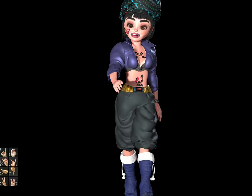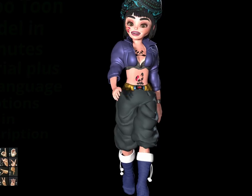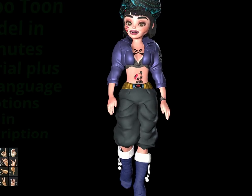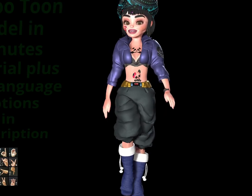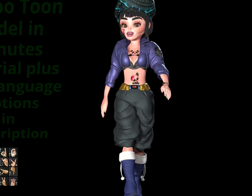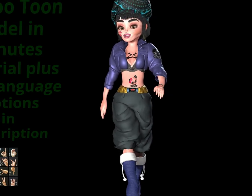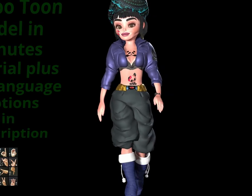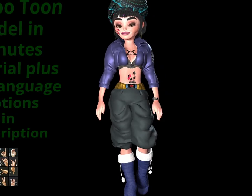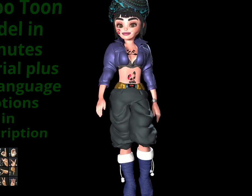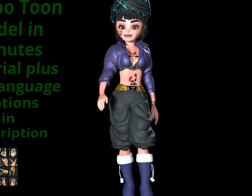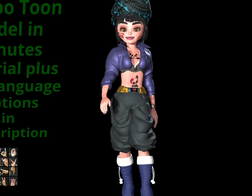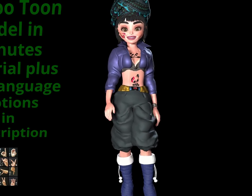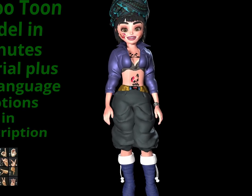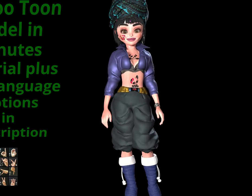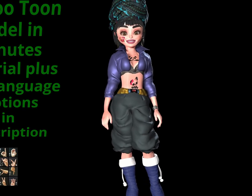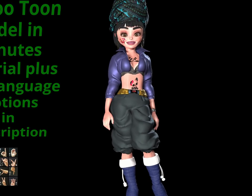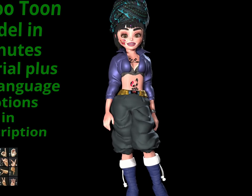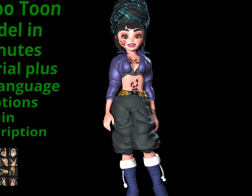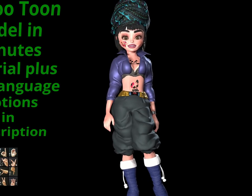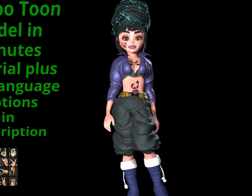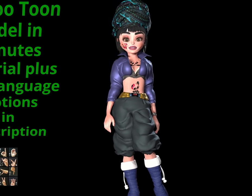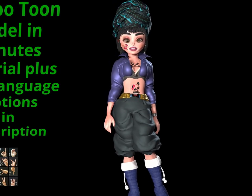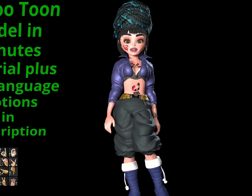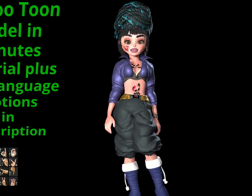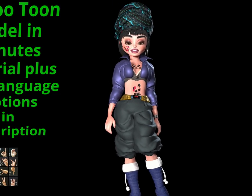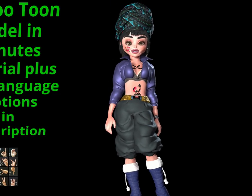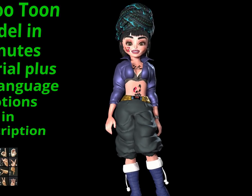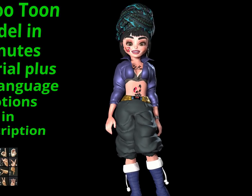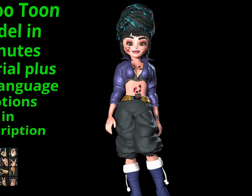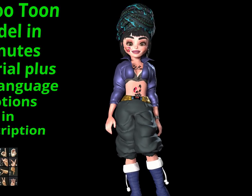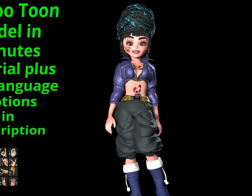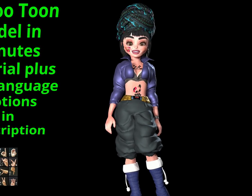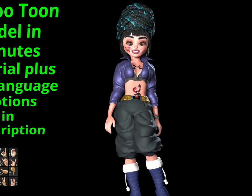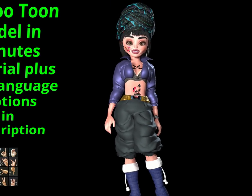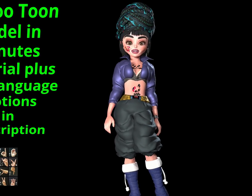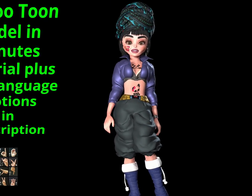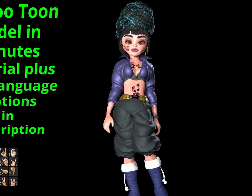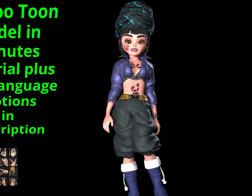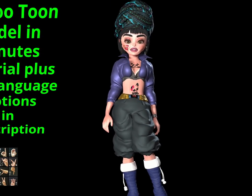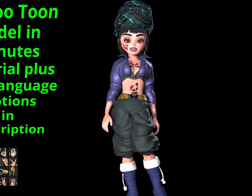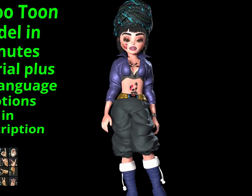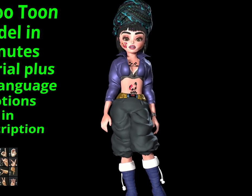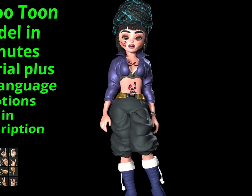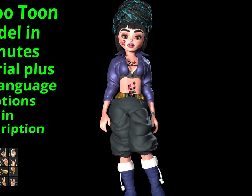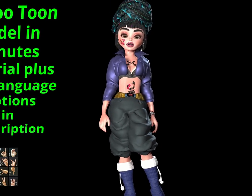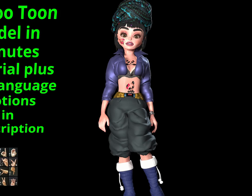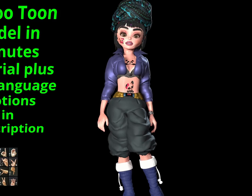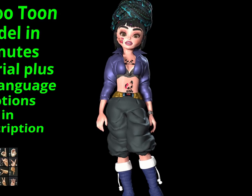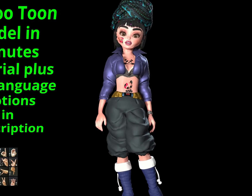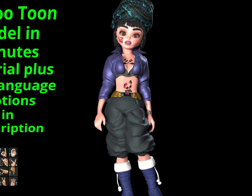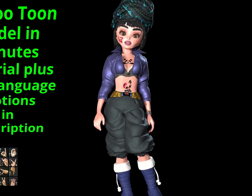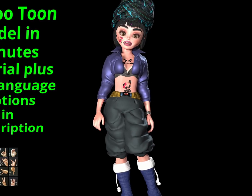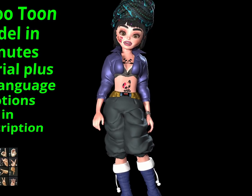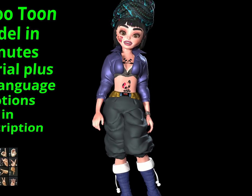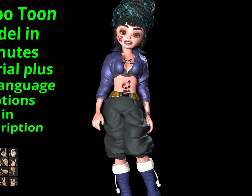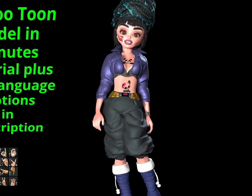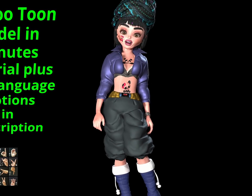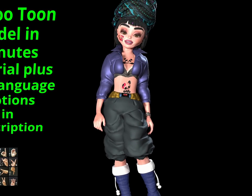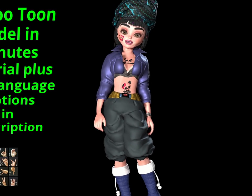Hello, my name is Emily, I was created by my creator, Fun. What I am going to do today is show you